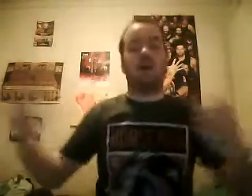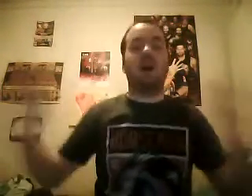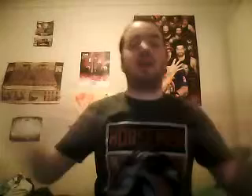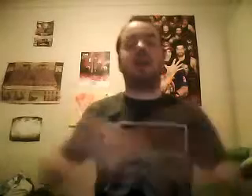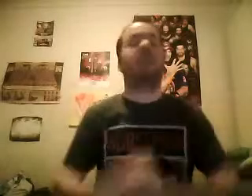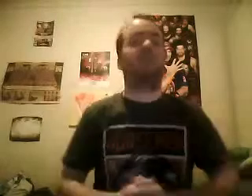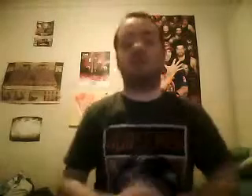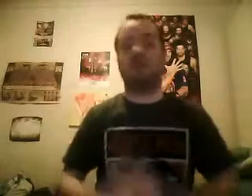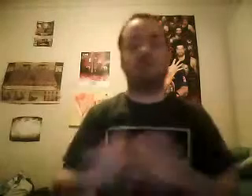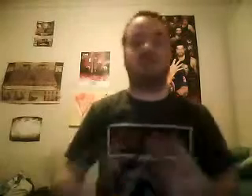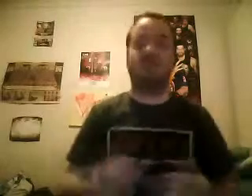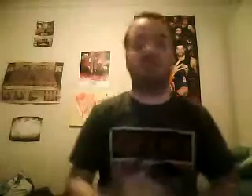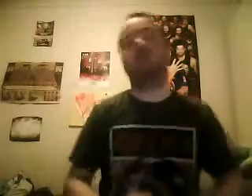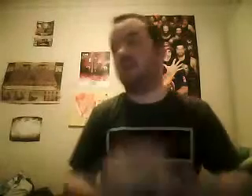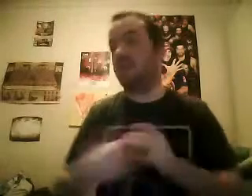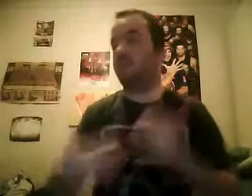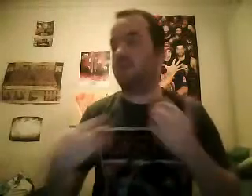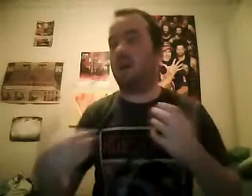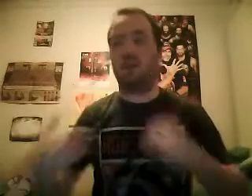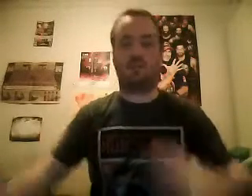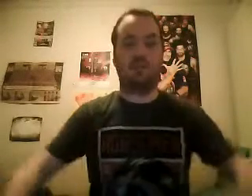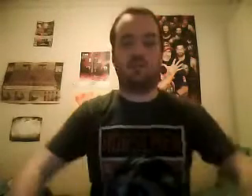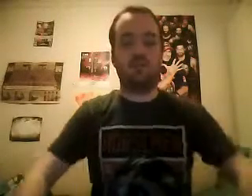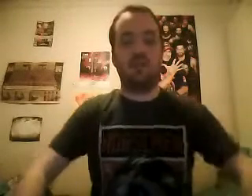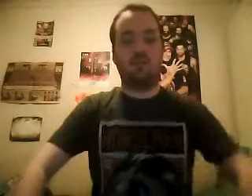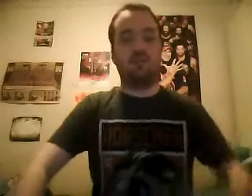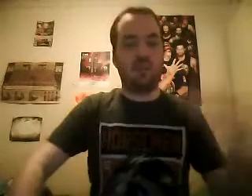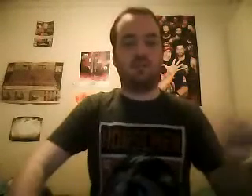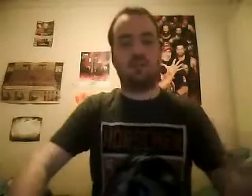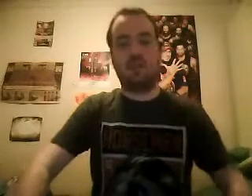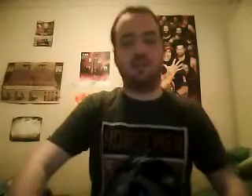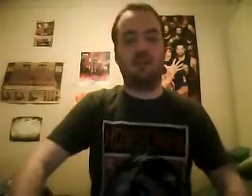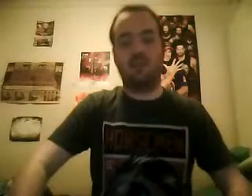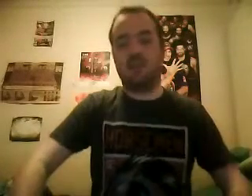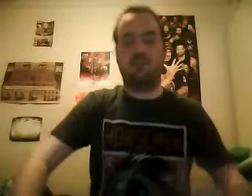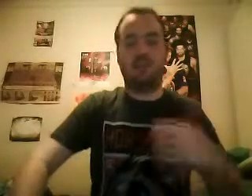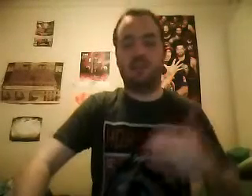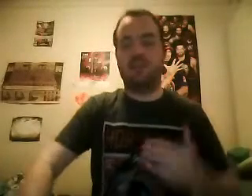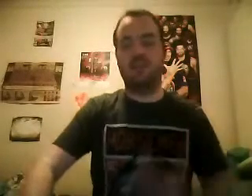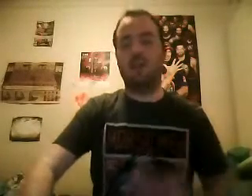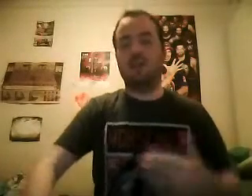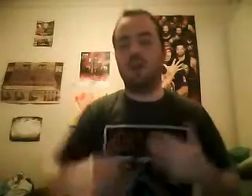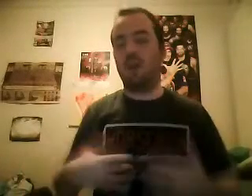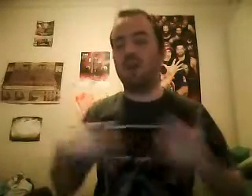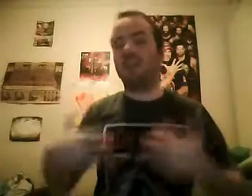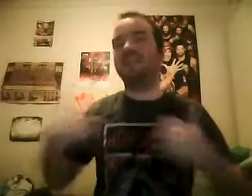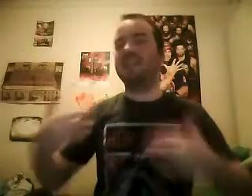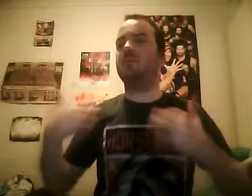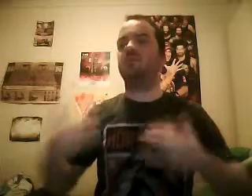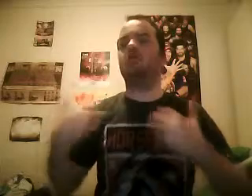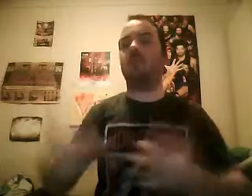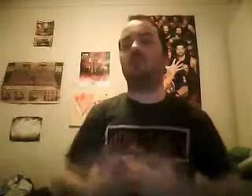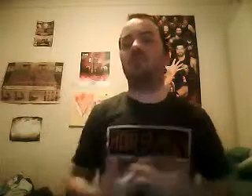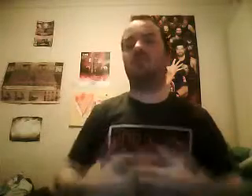So I had a feeling that something was going to happen to R-Truth tonight on SmackDown Live because, you know, I felt like he's been champion for a